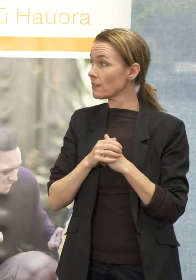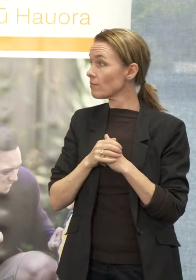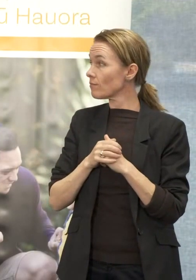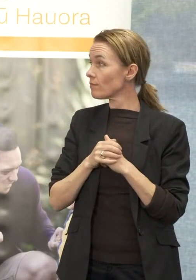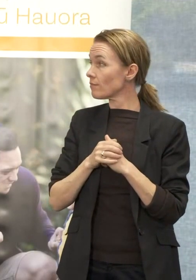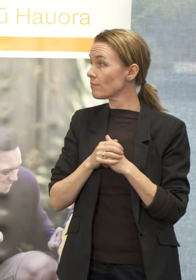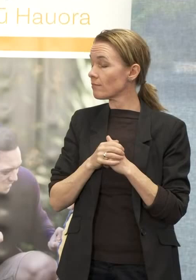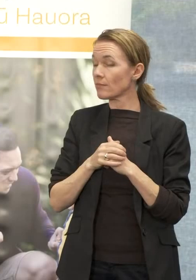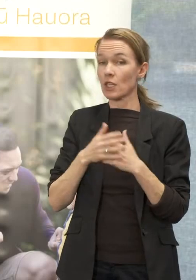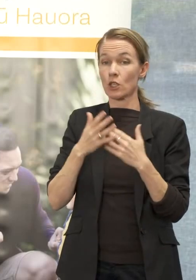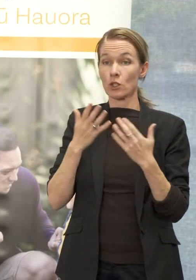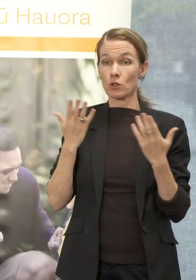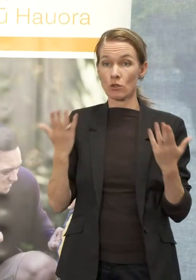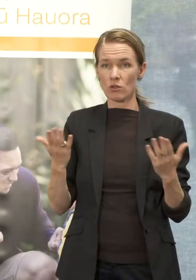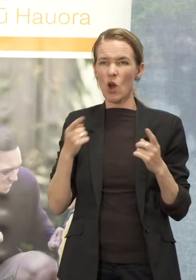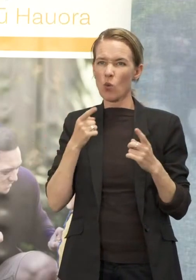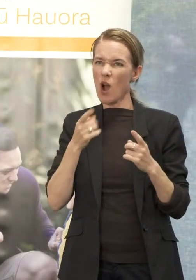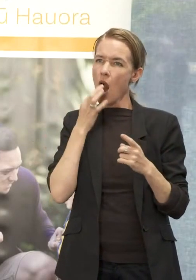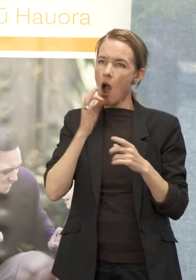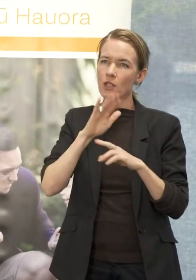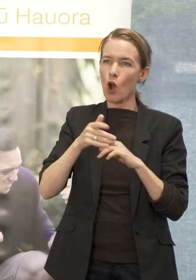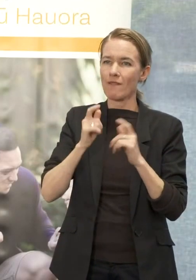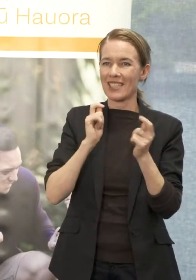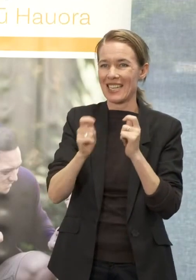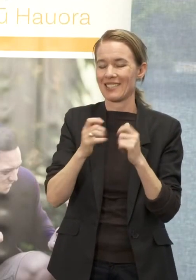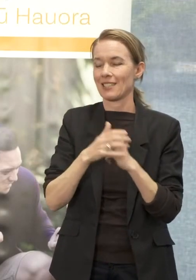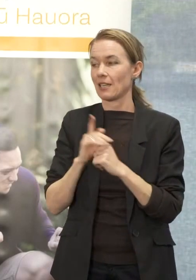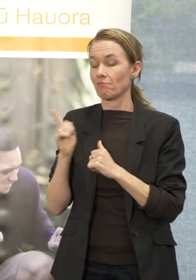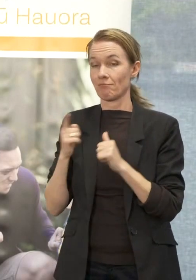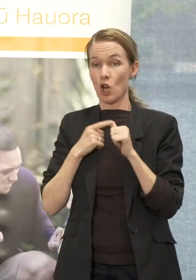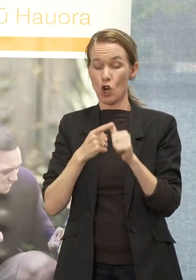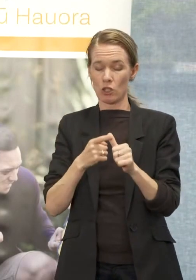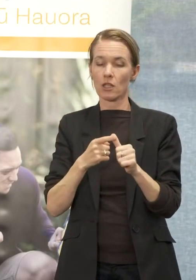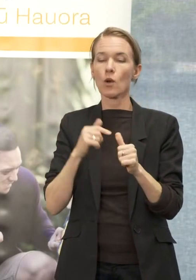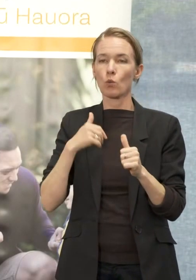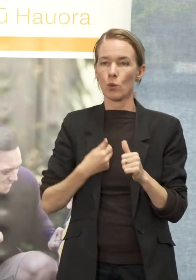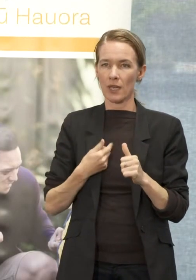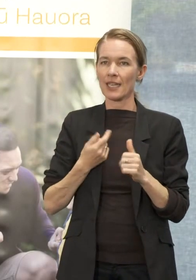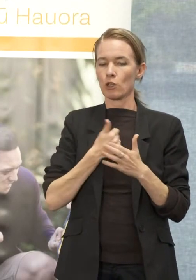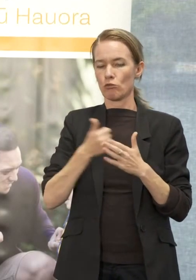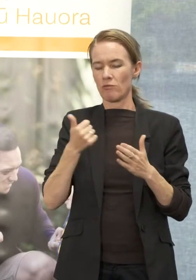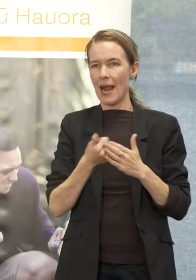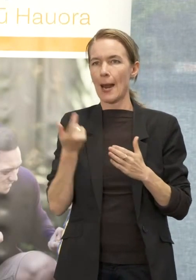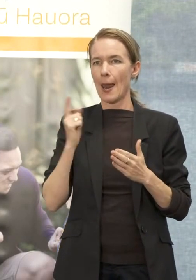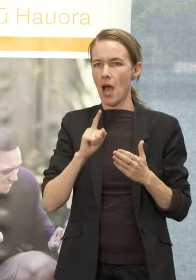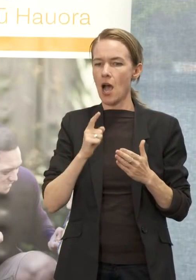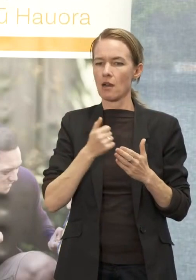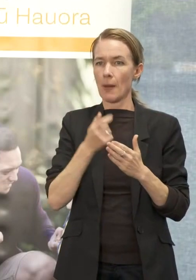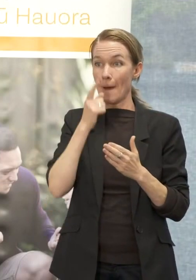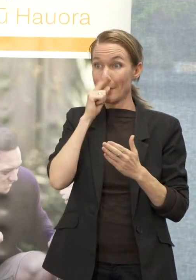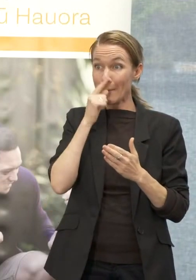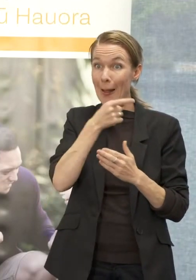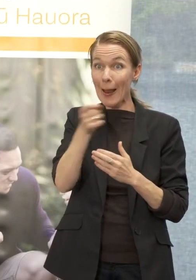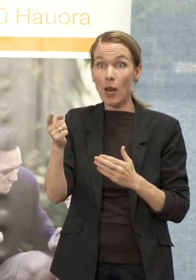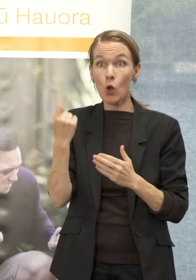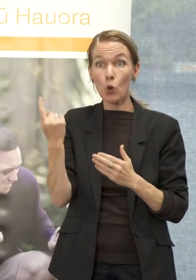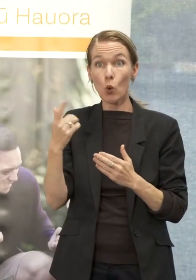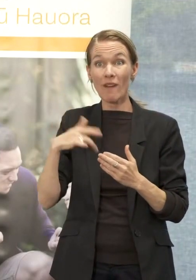We want to keep the testing rates up. Testing is certainly one of our key pillars. What we've seen with all of